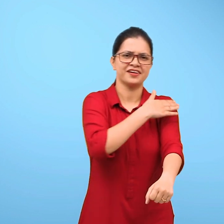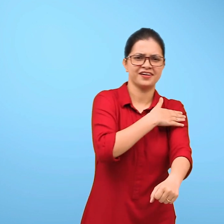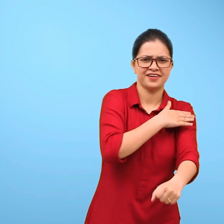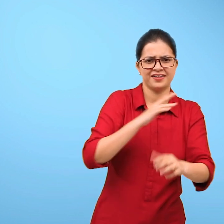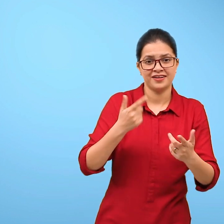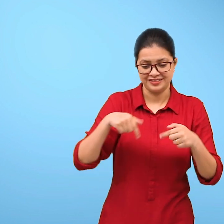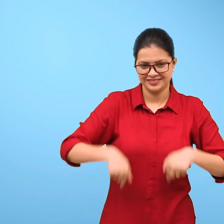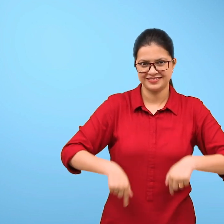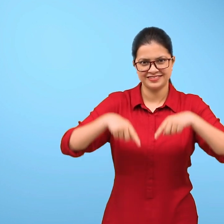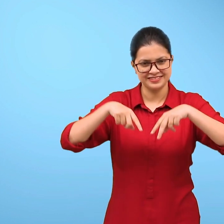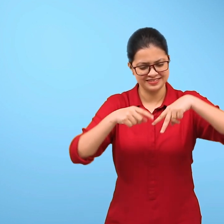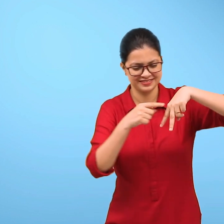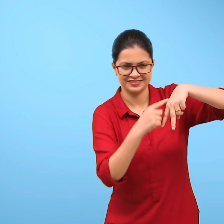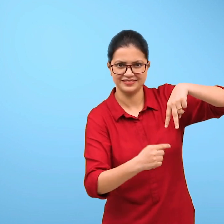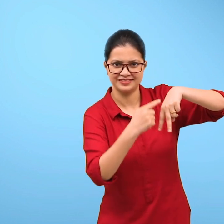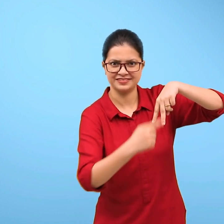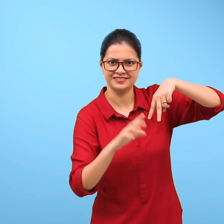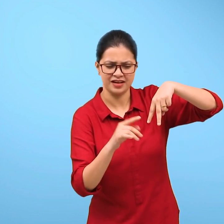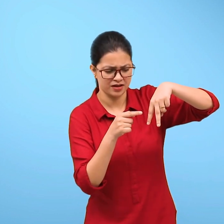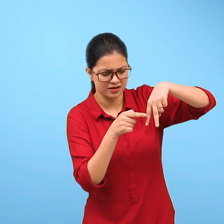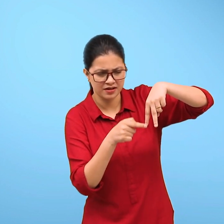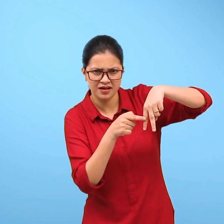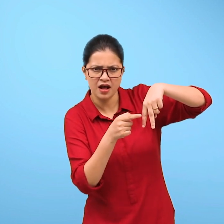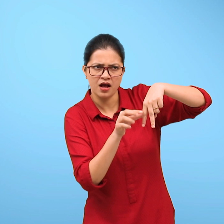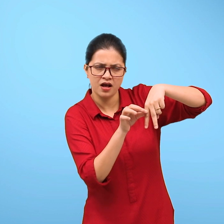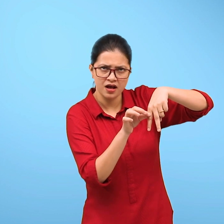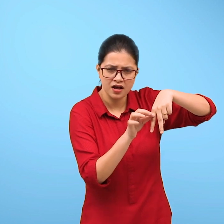upper arm, lower leg and upper leg.